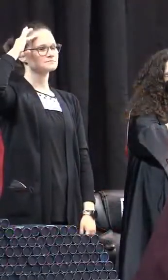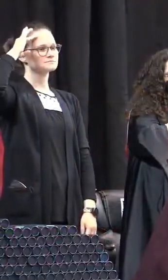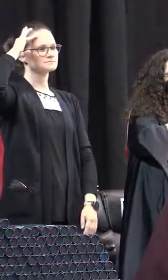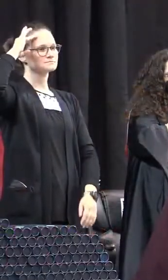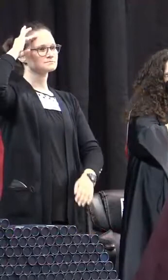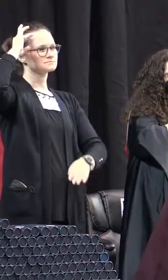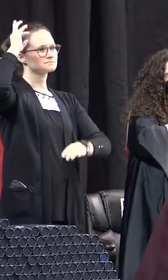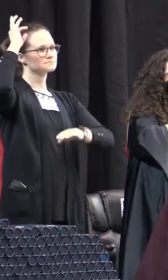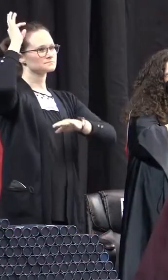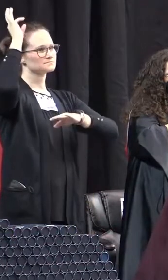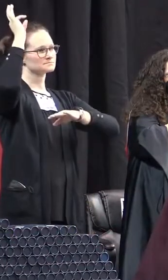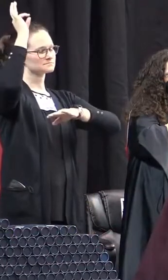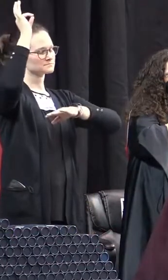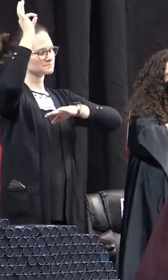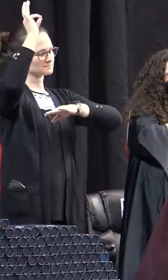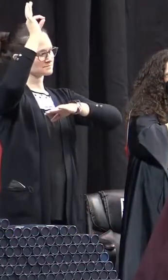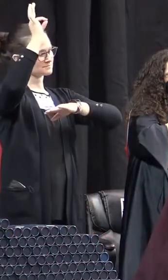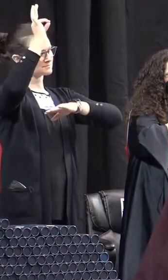hailed at the